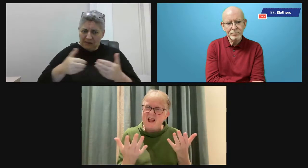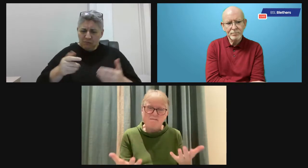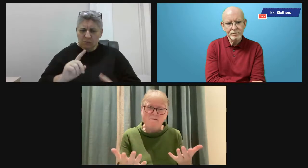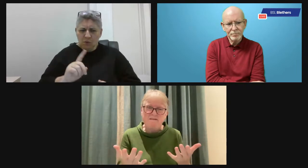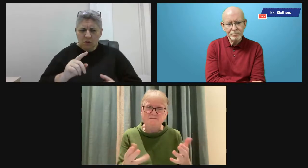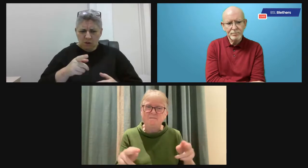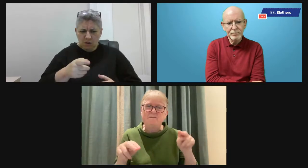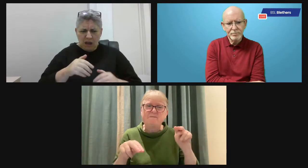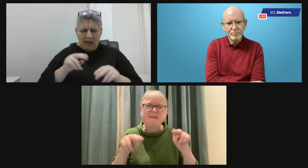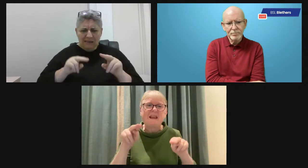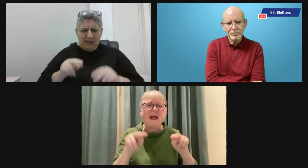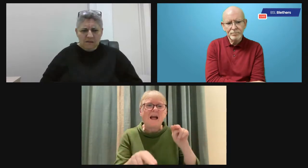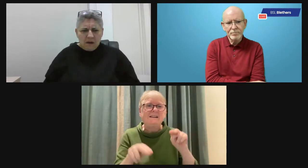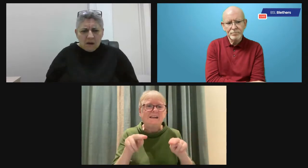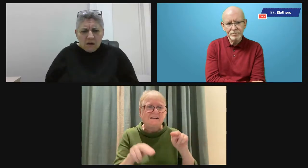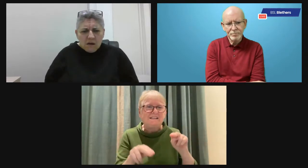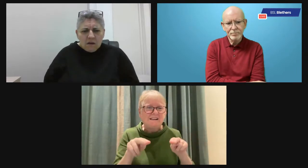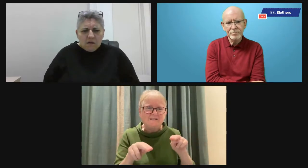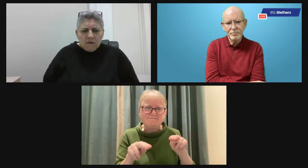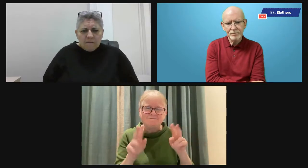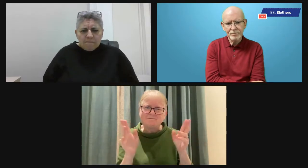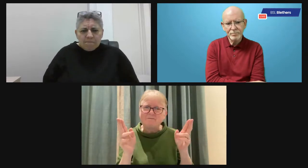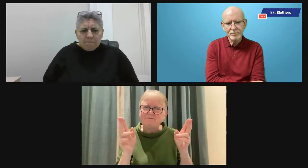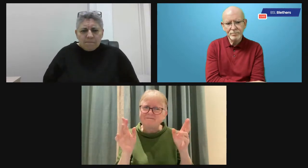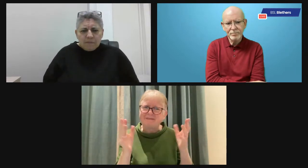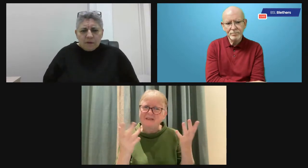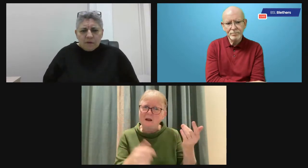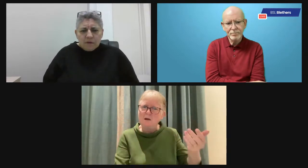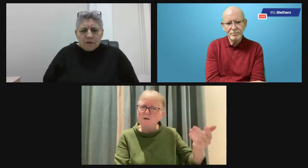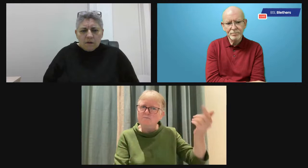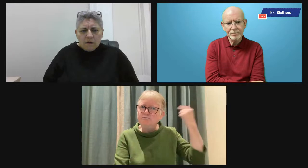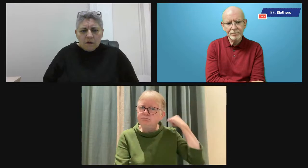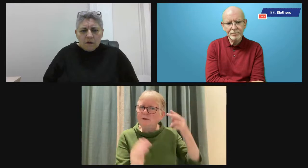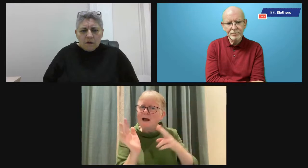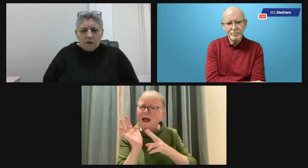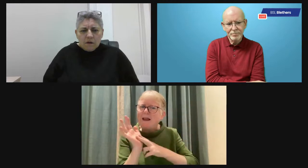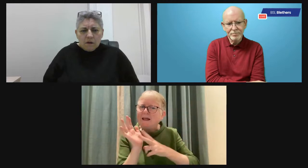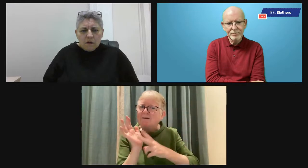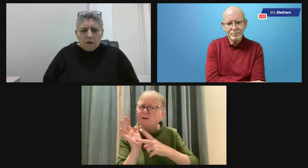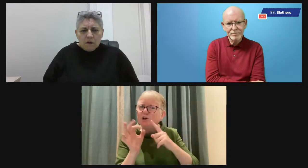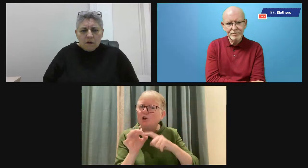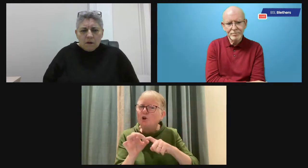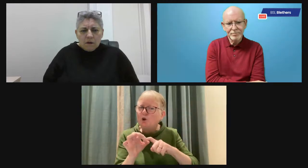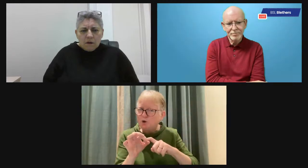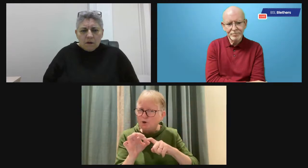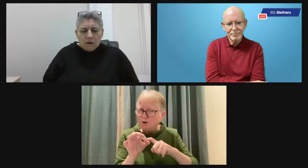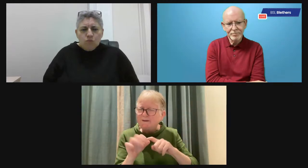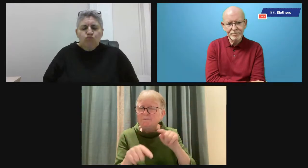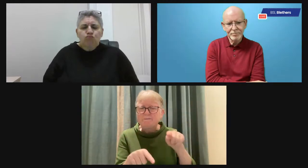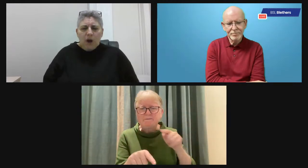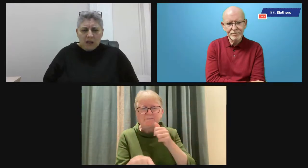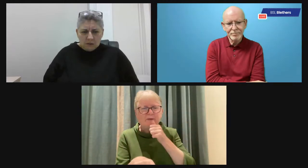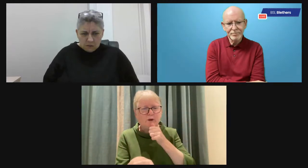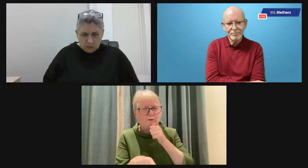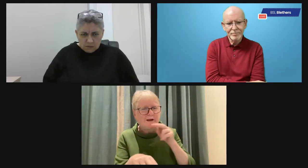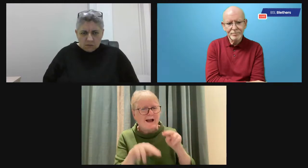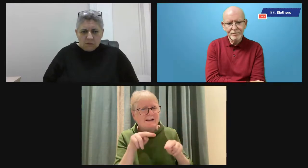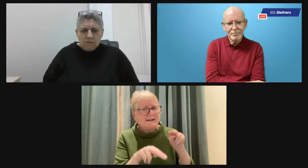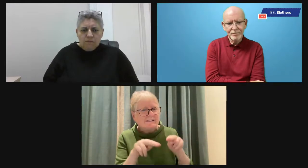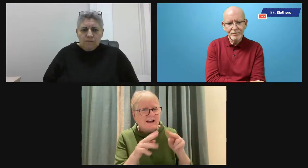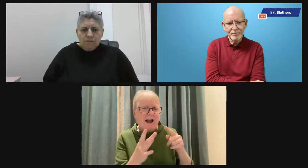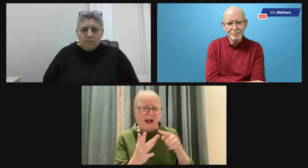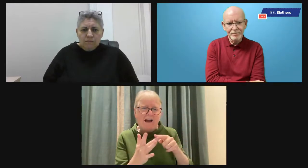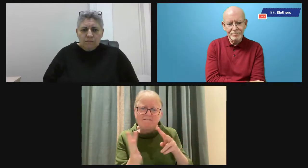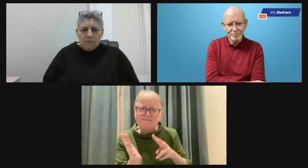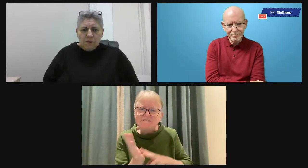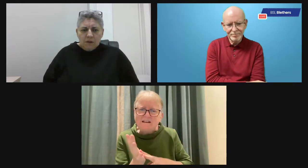I want to be an assessor. How do I become Well, an assessor? in the olden days, when it was back